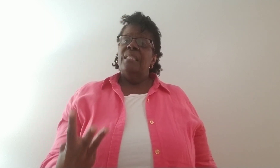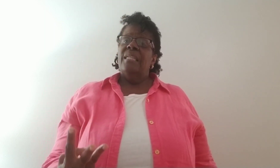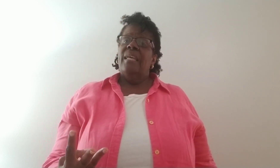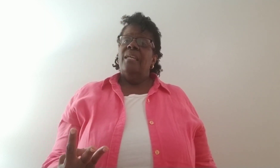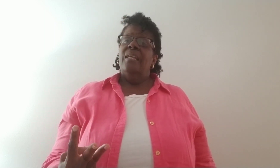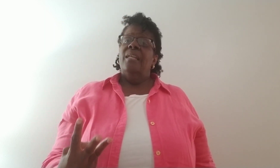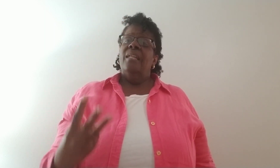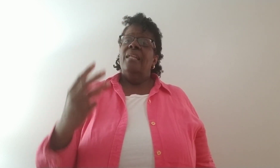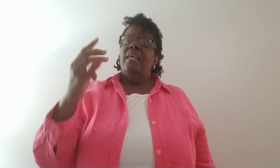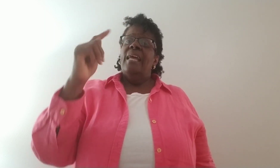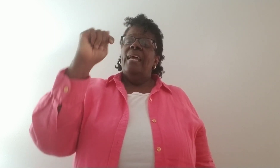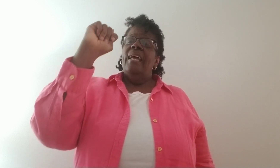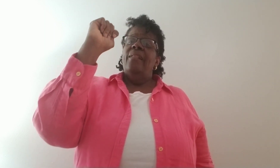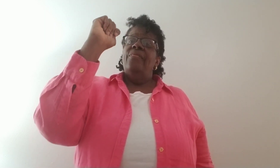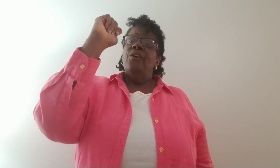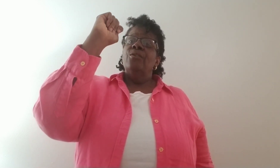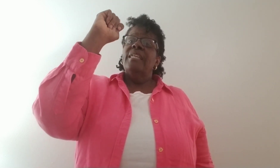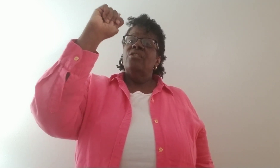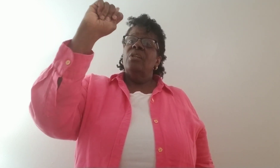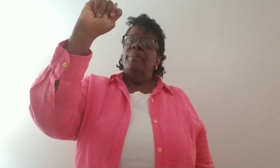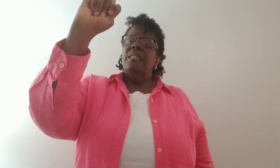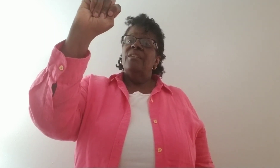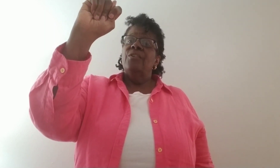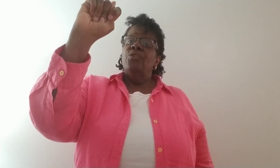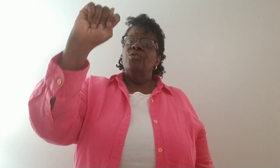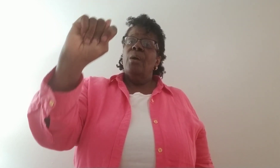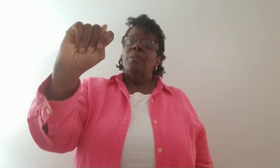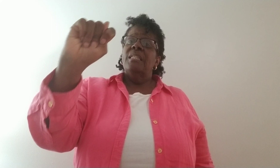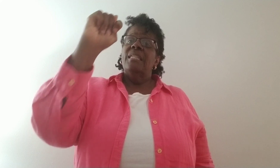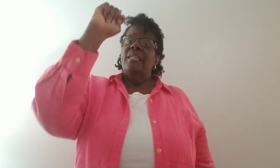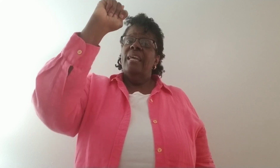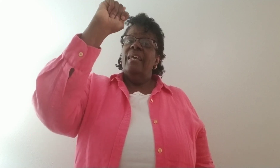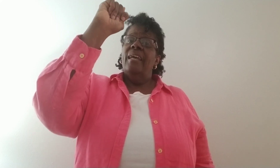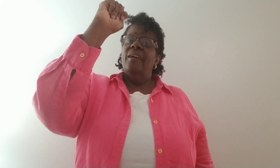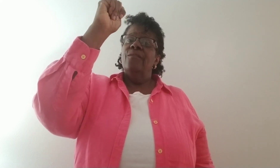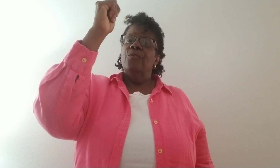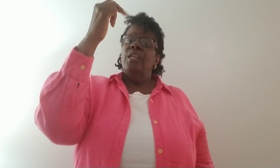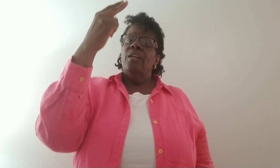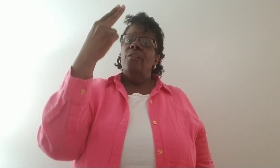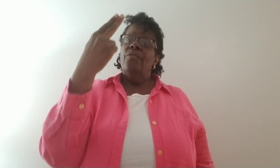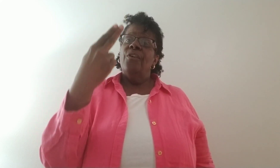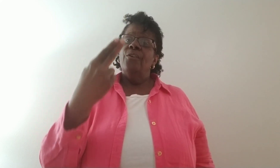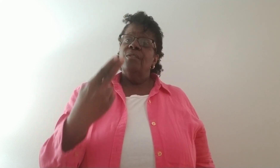Wednesday. Thursday is going to be different. You start with a T, every Thursday,